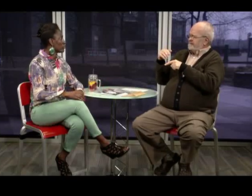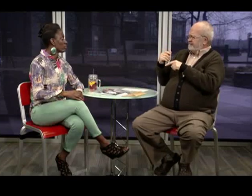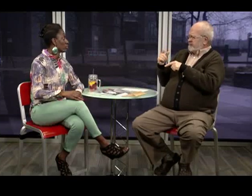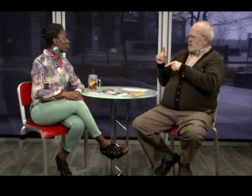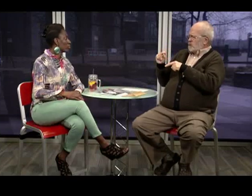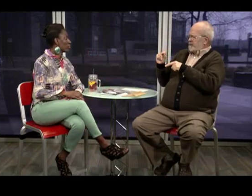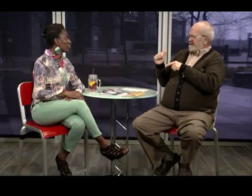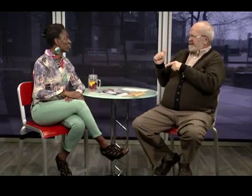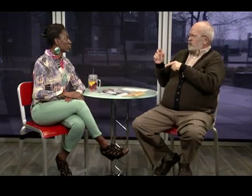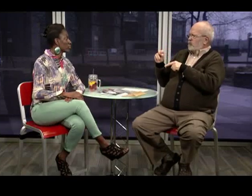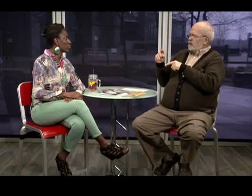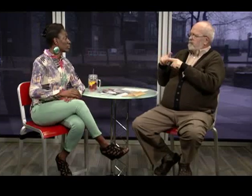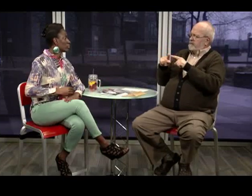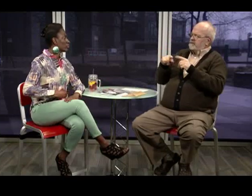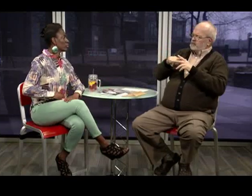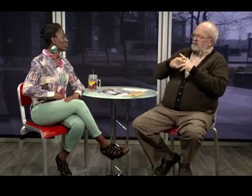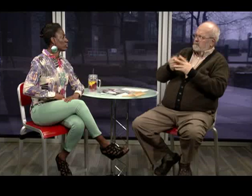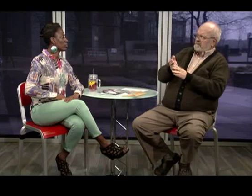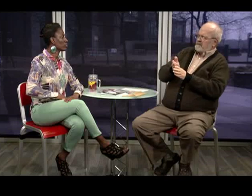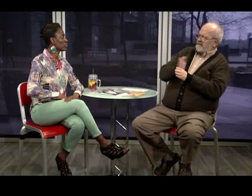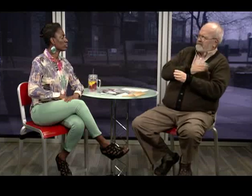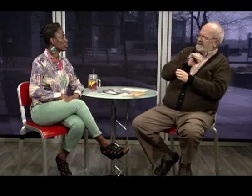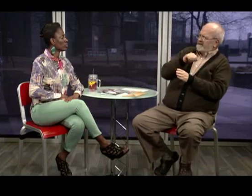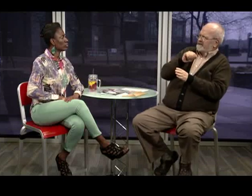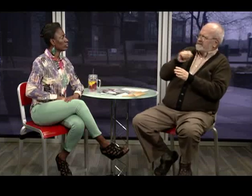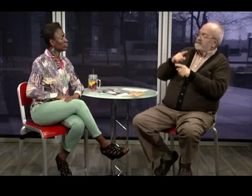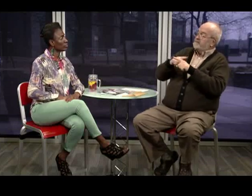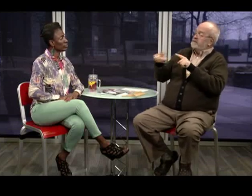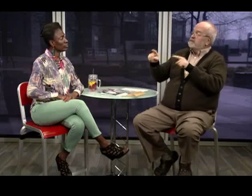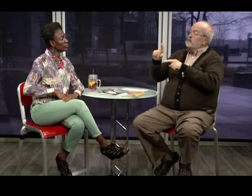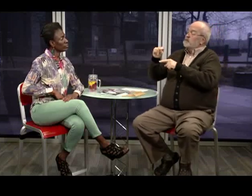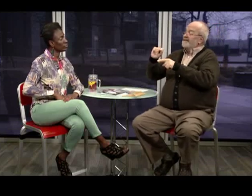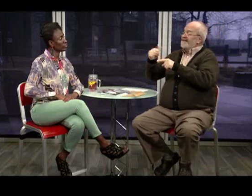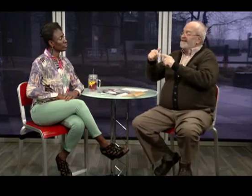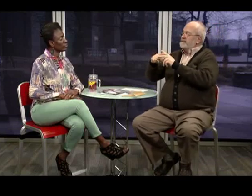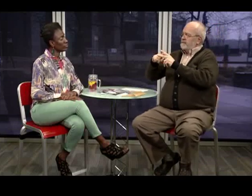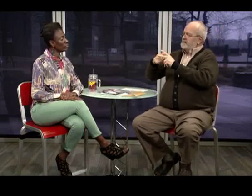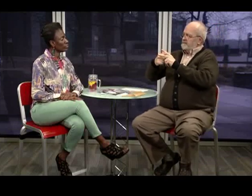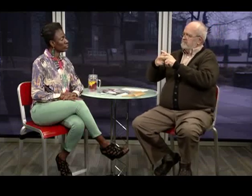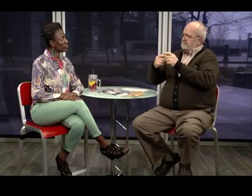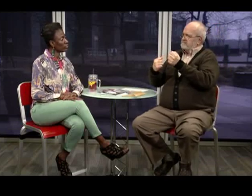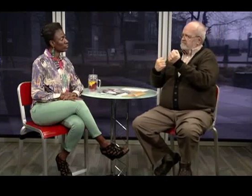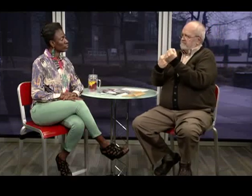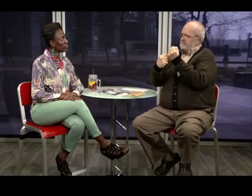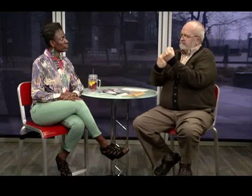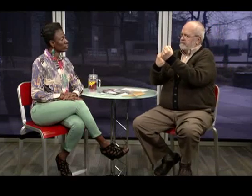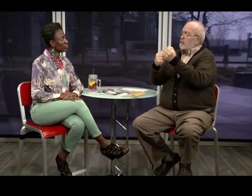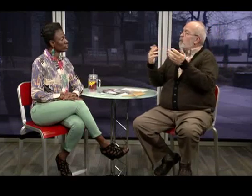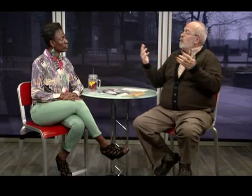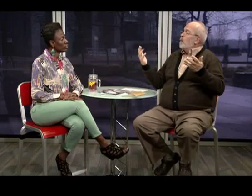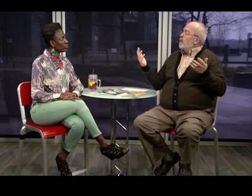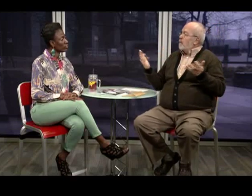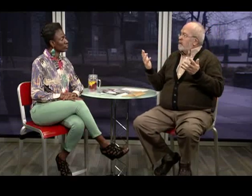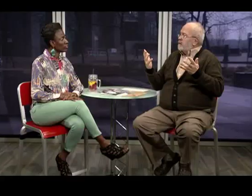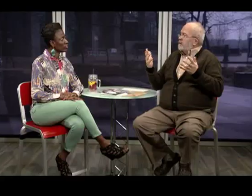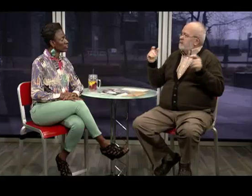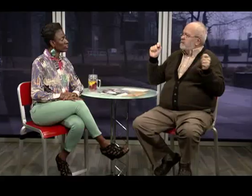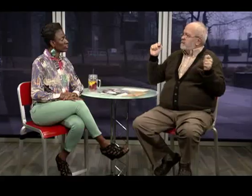And there are some things, 2010 was important, and before things were changing, but 2010 started